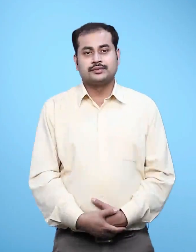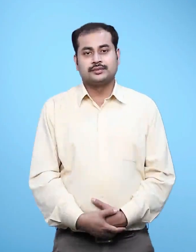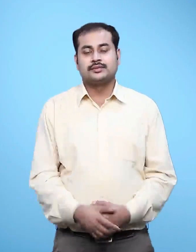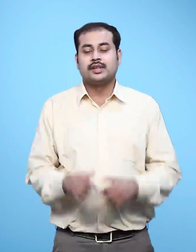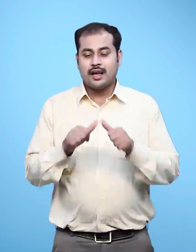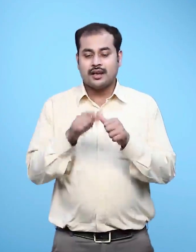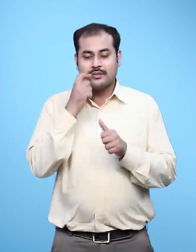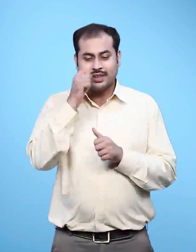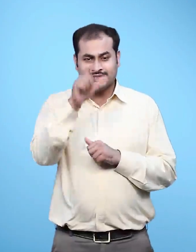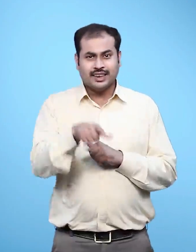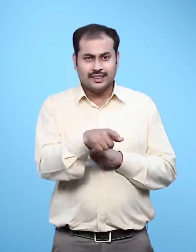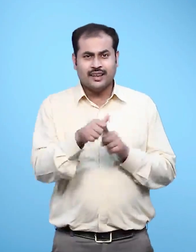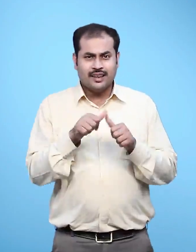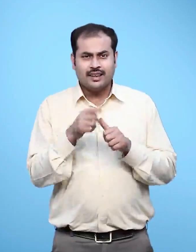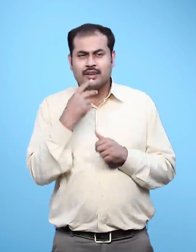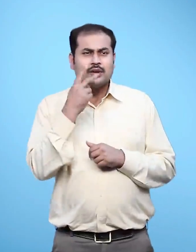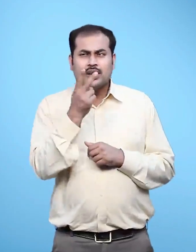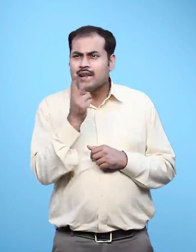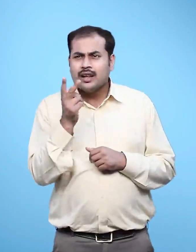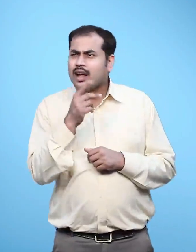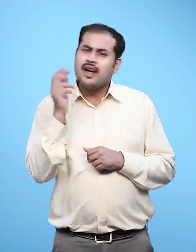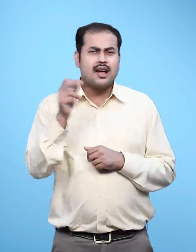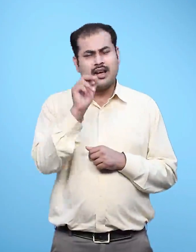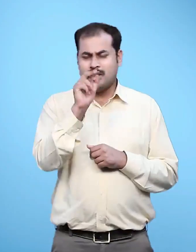Anish agrees with both and said okay.